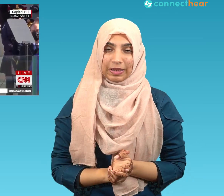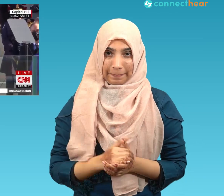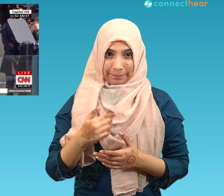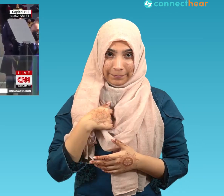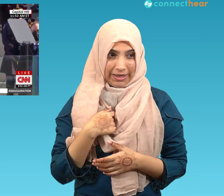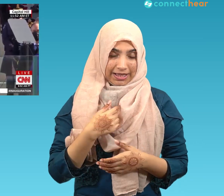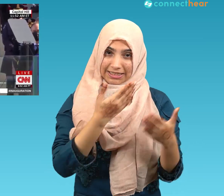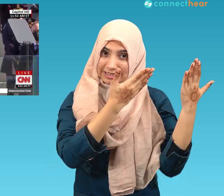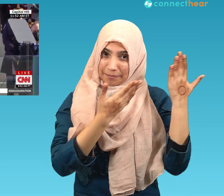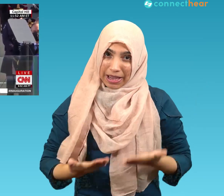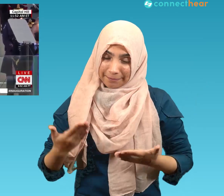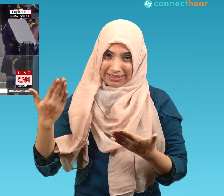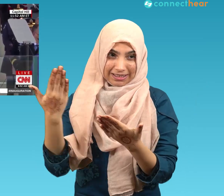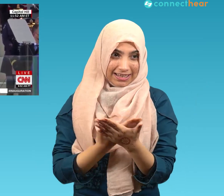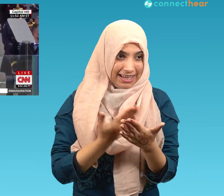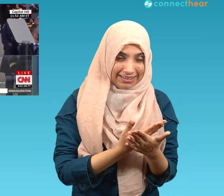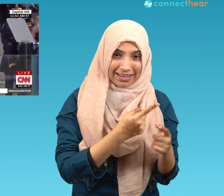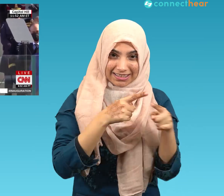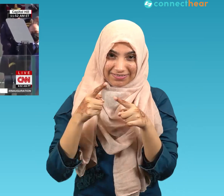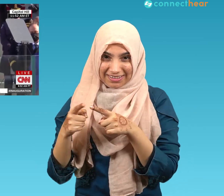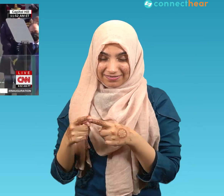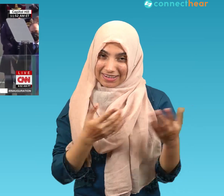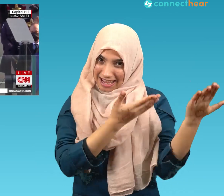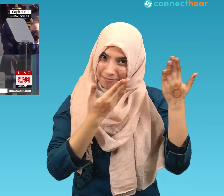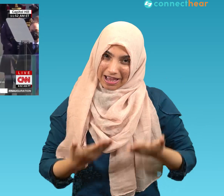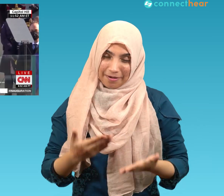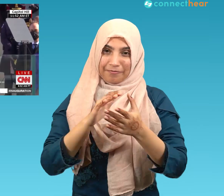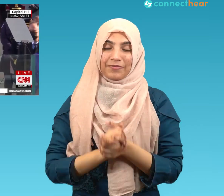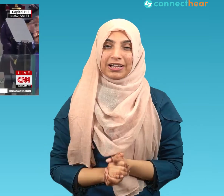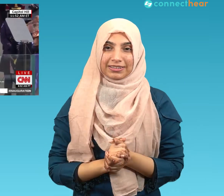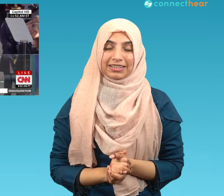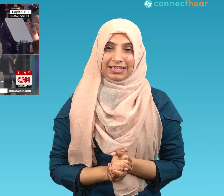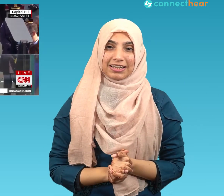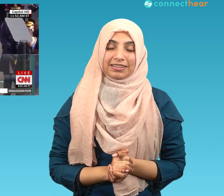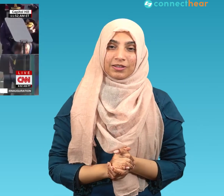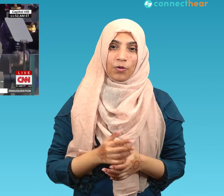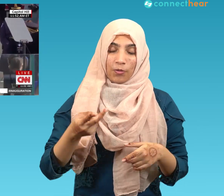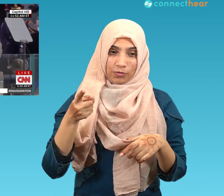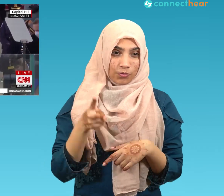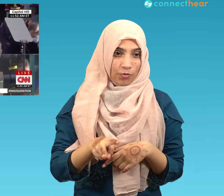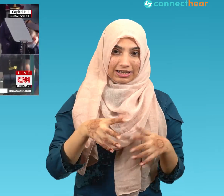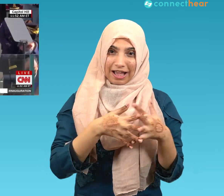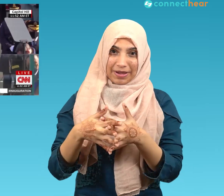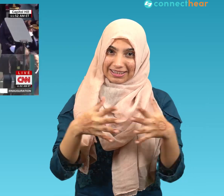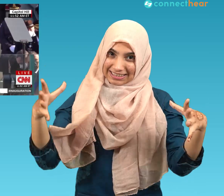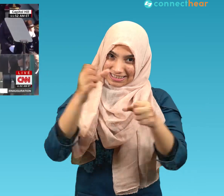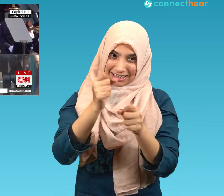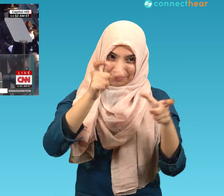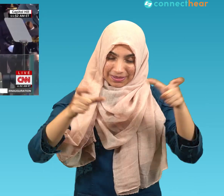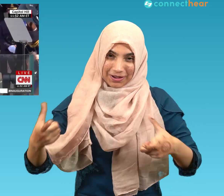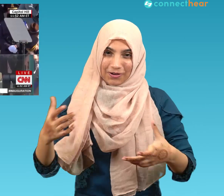my distinguished guests, my fellow Americans. This is America's day. This